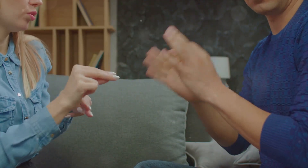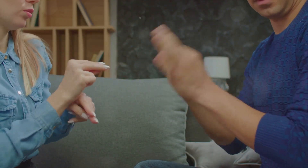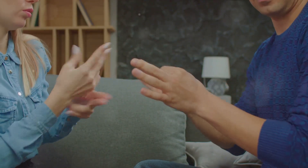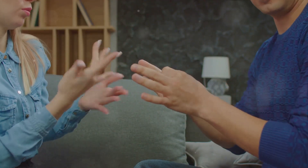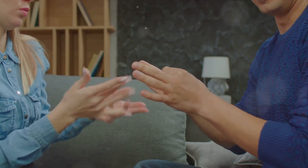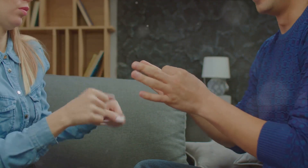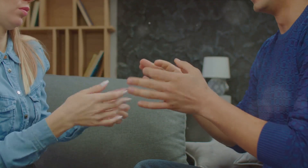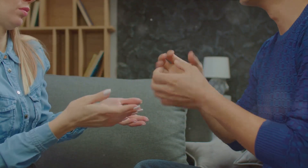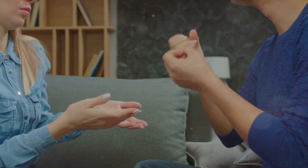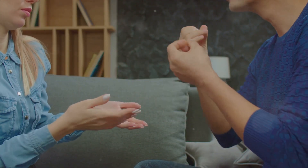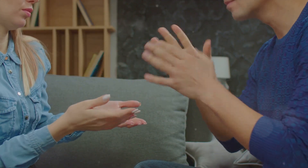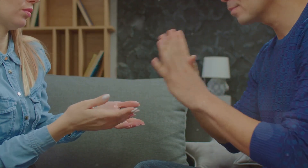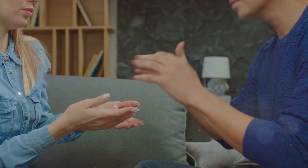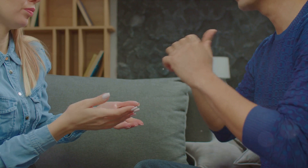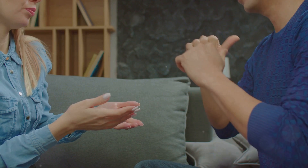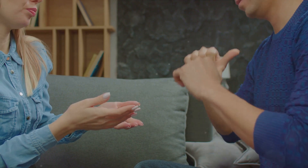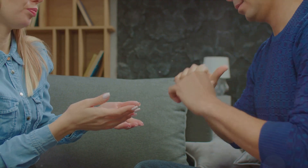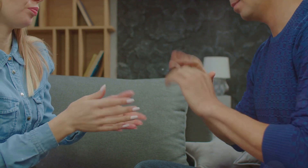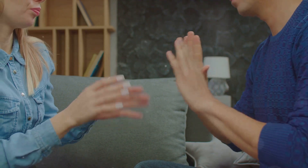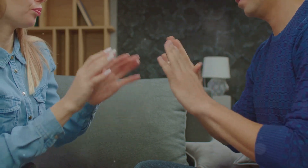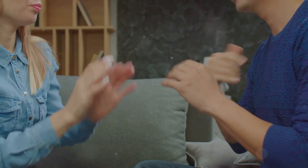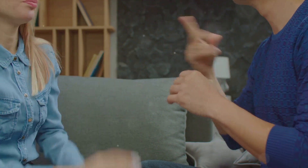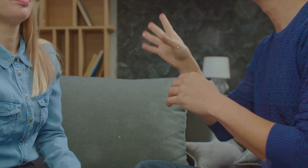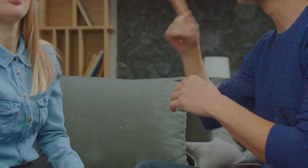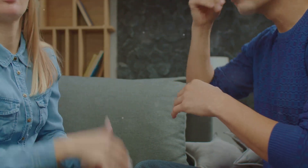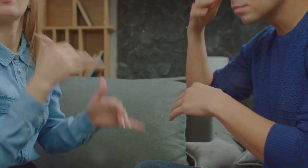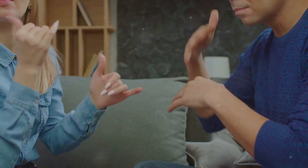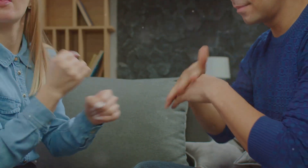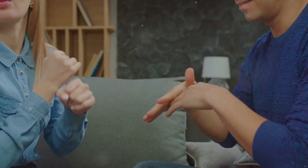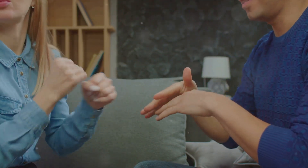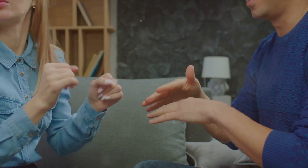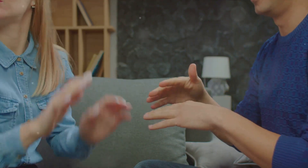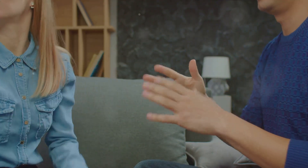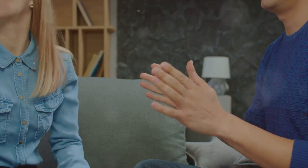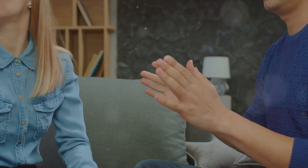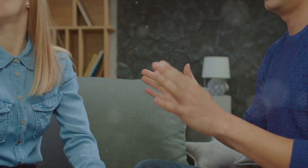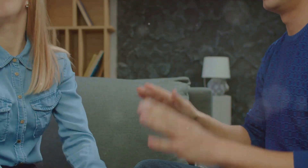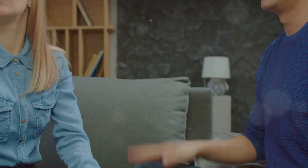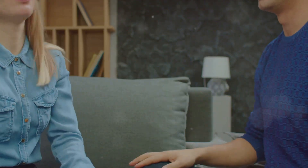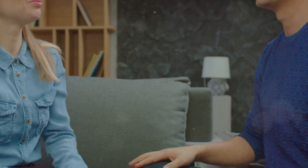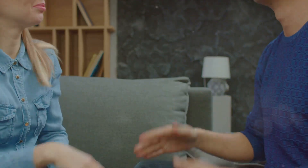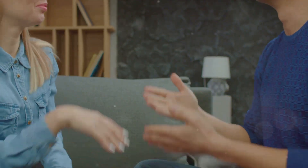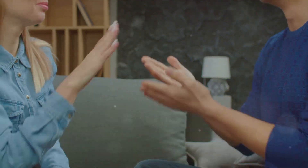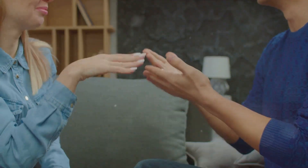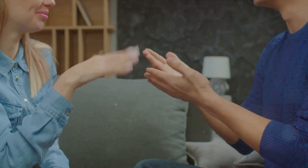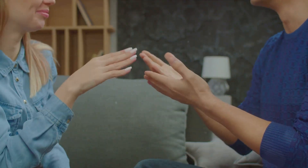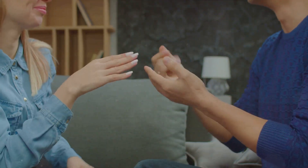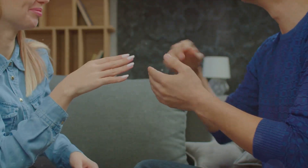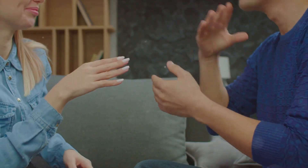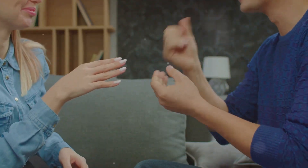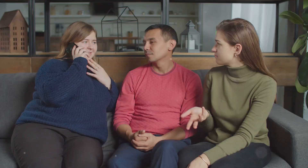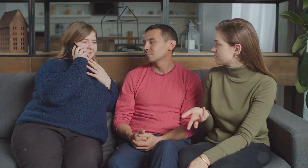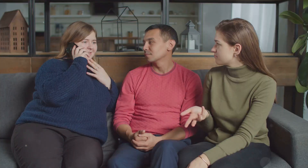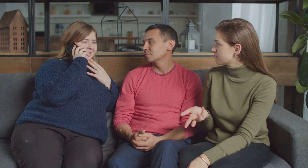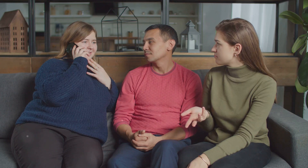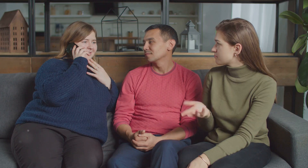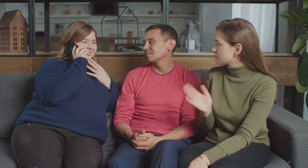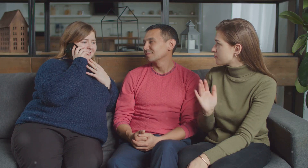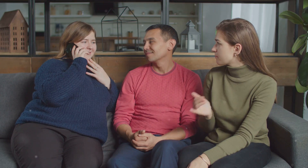your funniest jokes in a language that doesn't quite fit. That's what it's like for deaf people when they're forced to use spoken English. It's like trying to paint a sunset